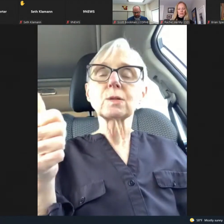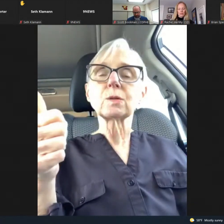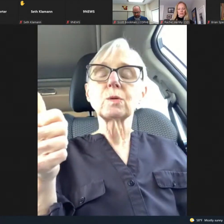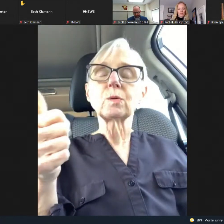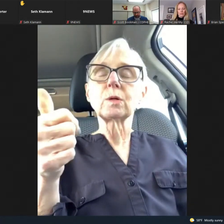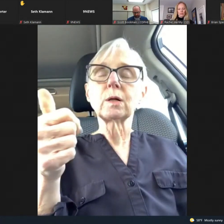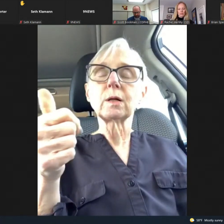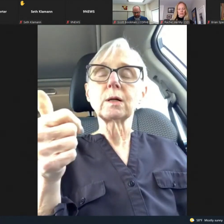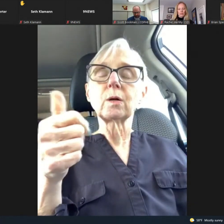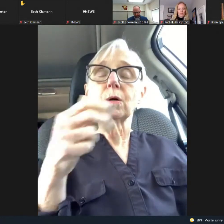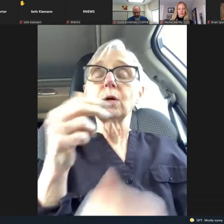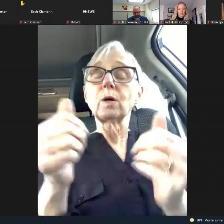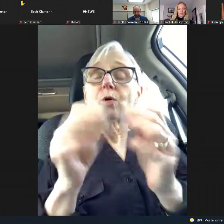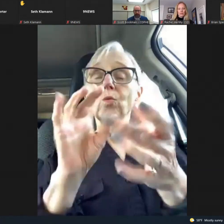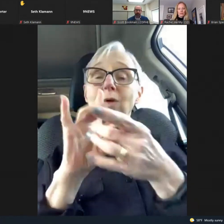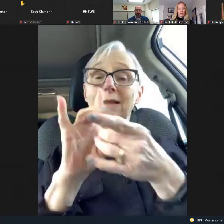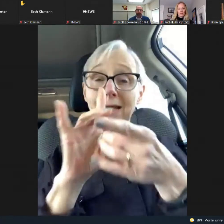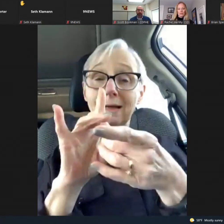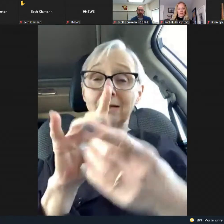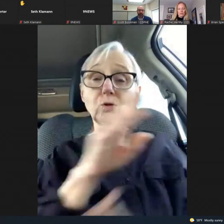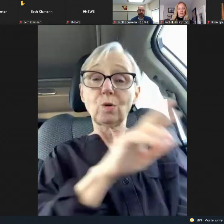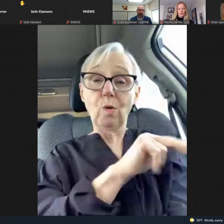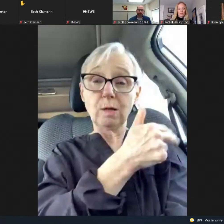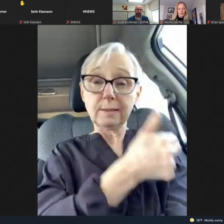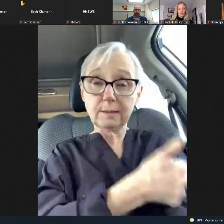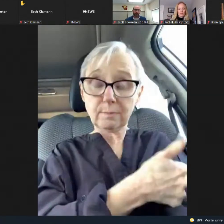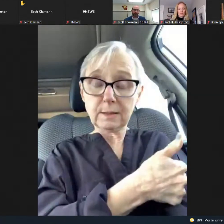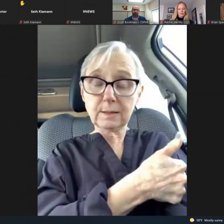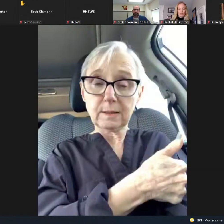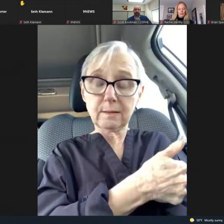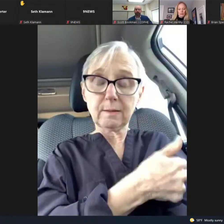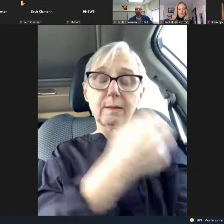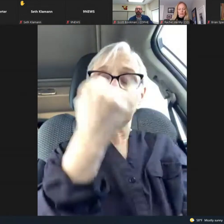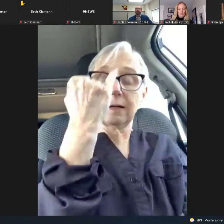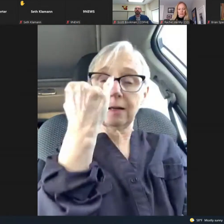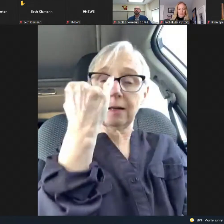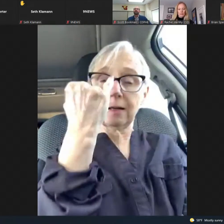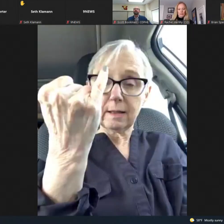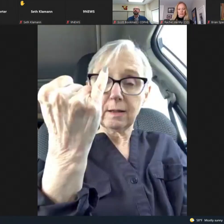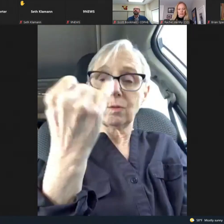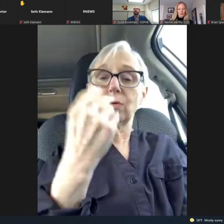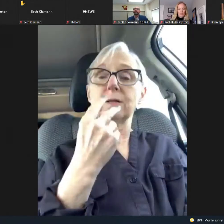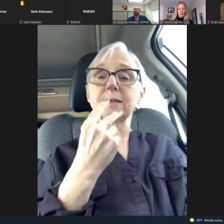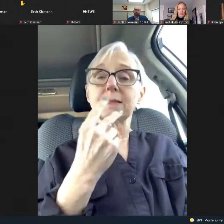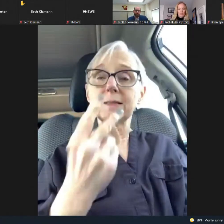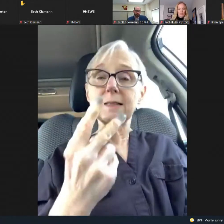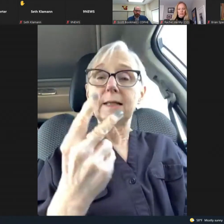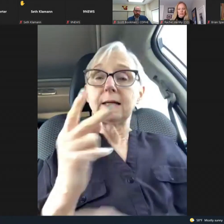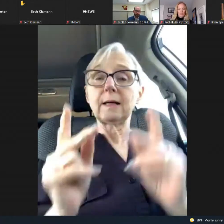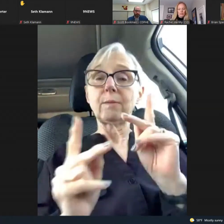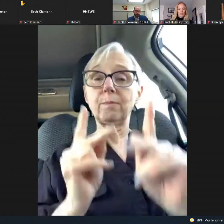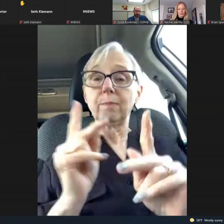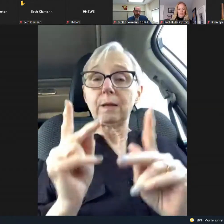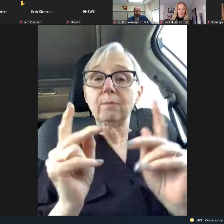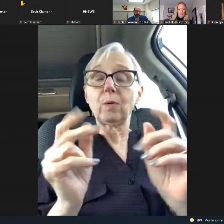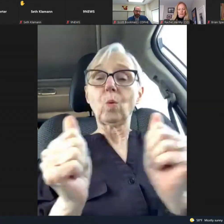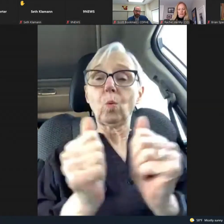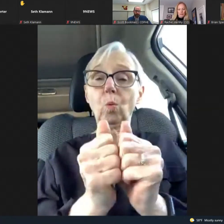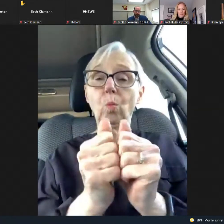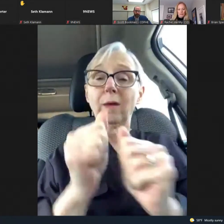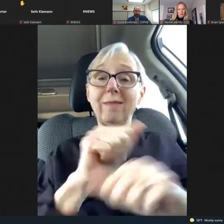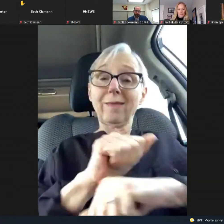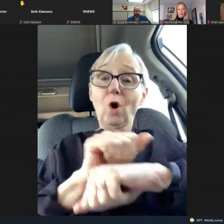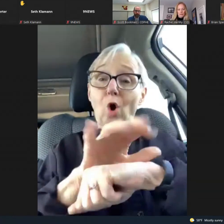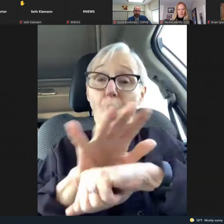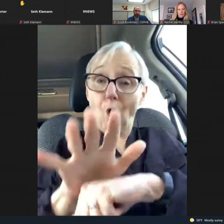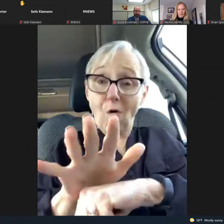to hospitalizations and this idea now that we're seeing a lot of people that are there with COVID, but not necessarily